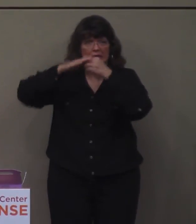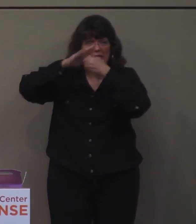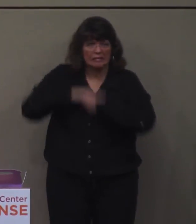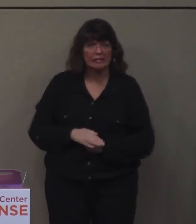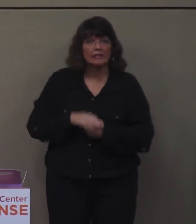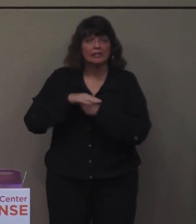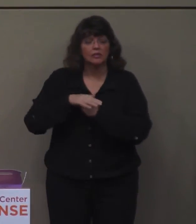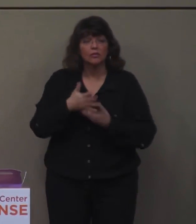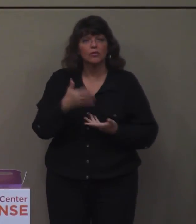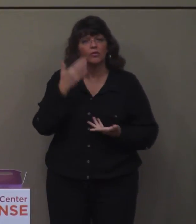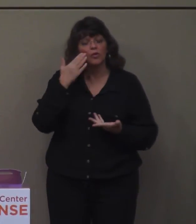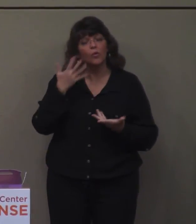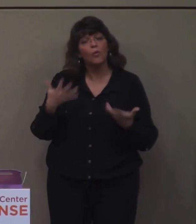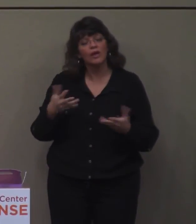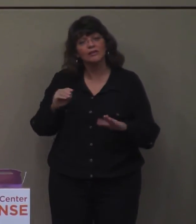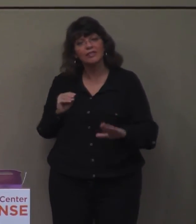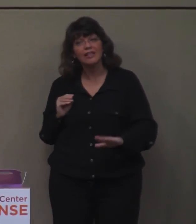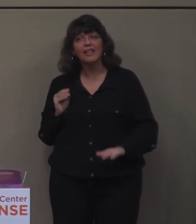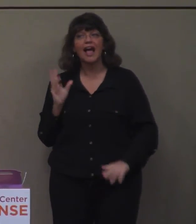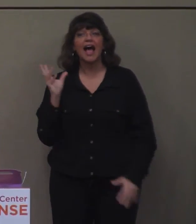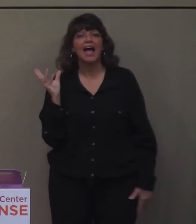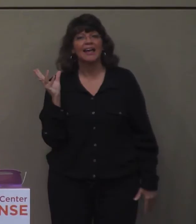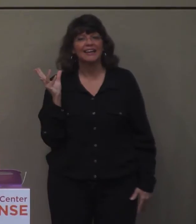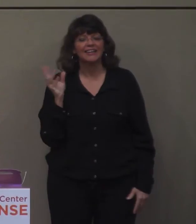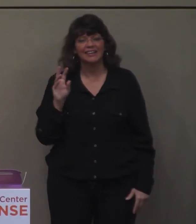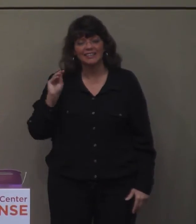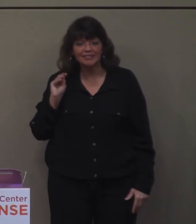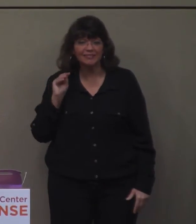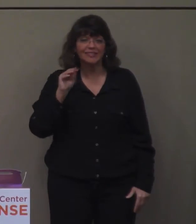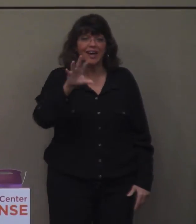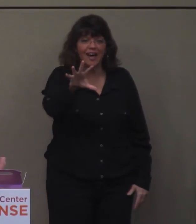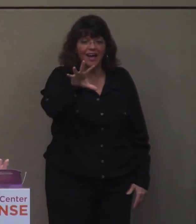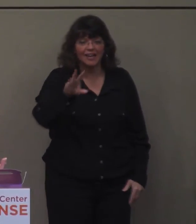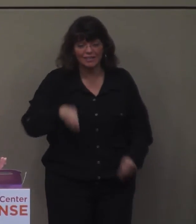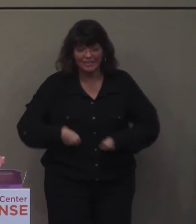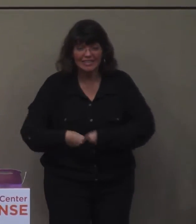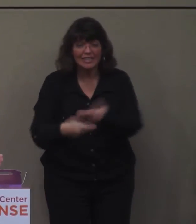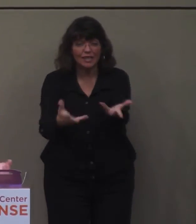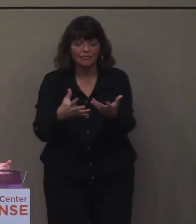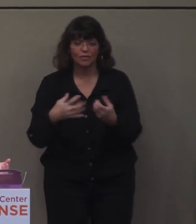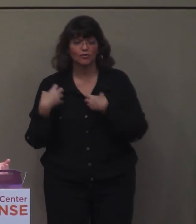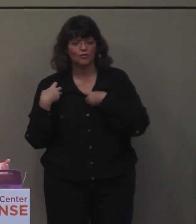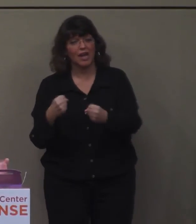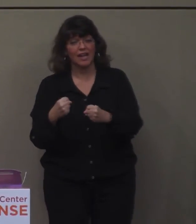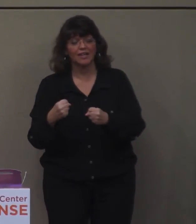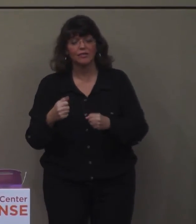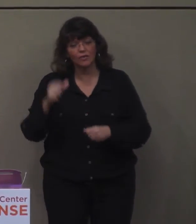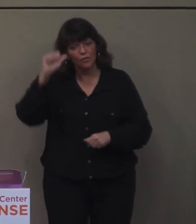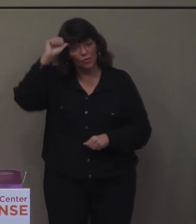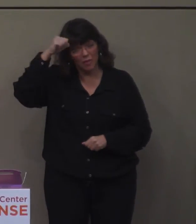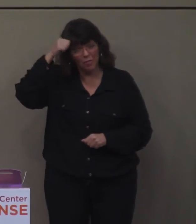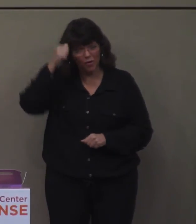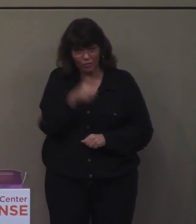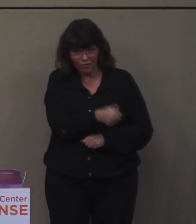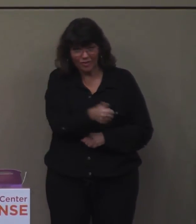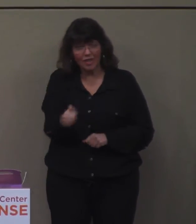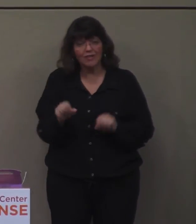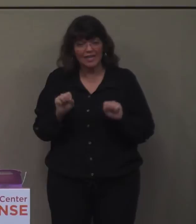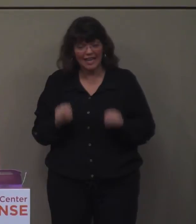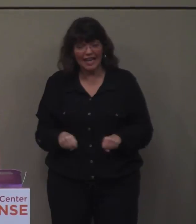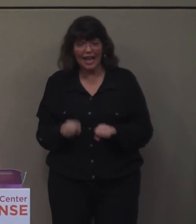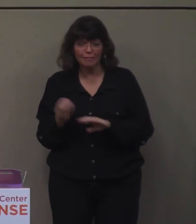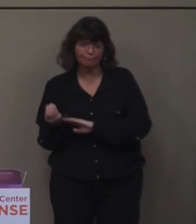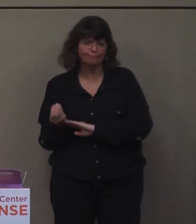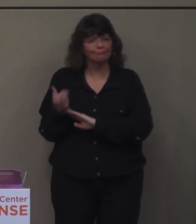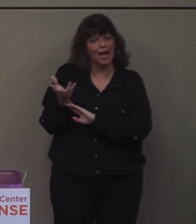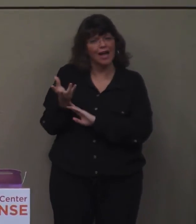and we can shine that light for others. And so this little flashlight is to remind all of us to be a light. To our families and to our